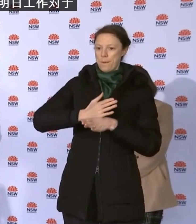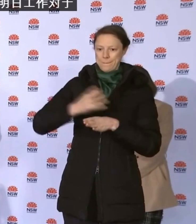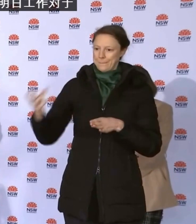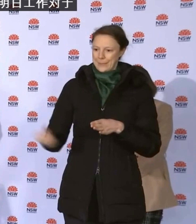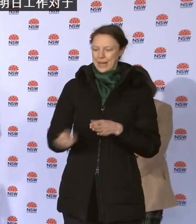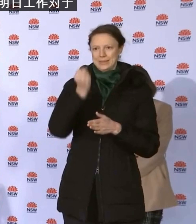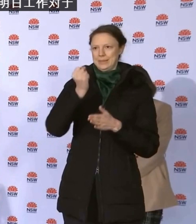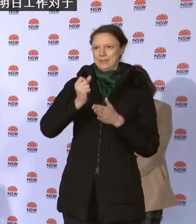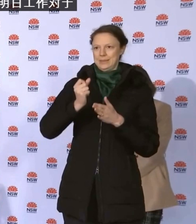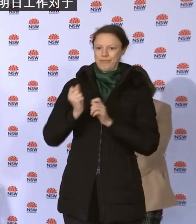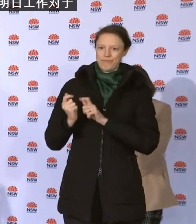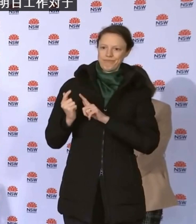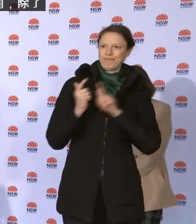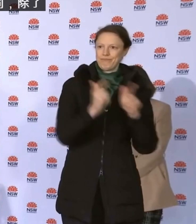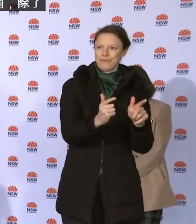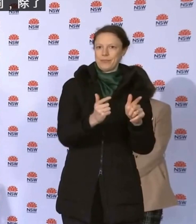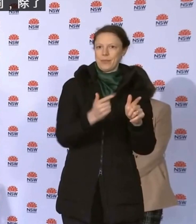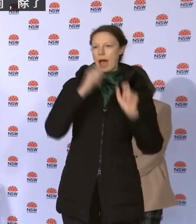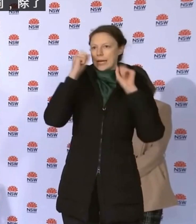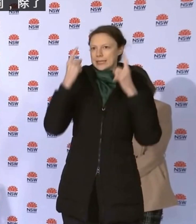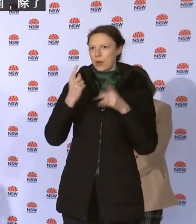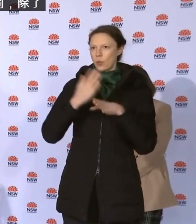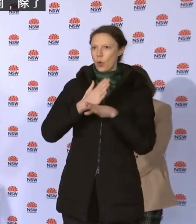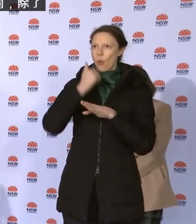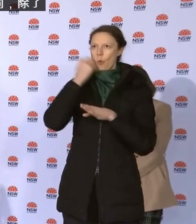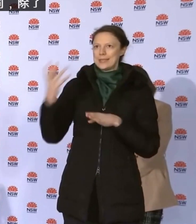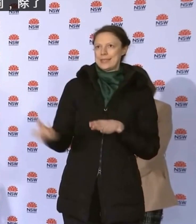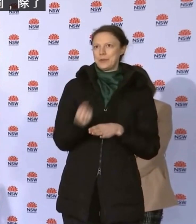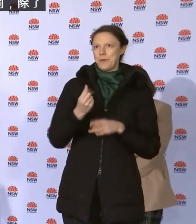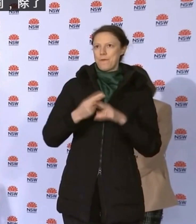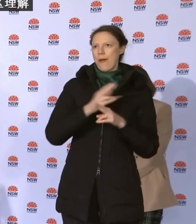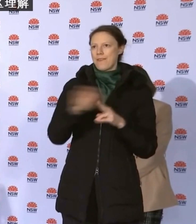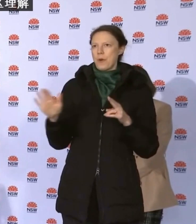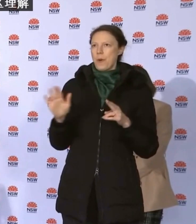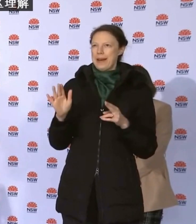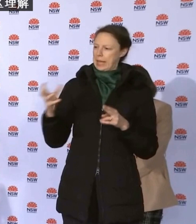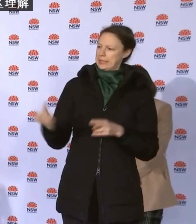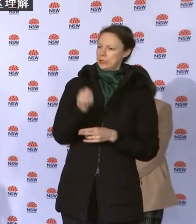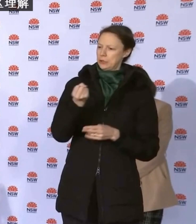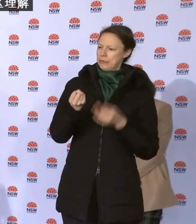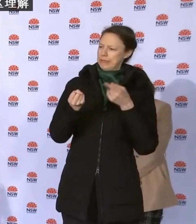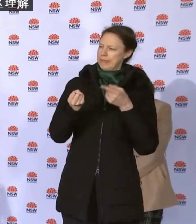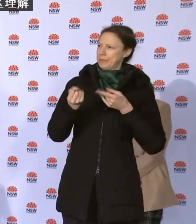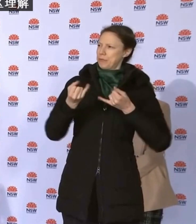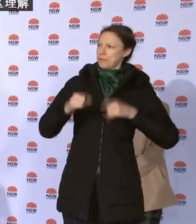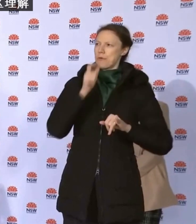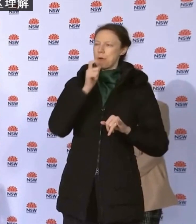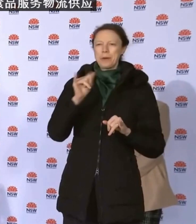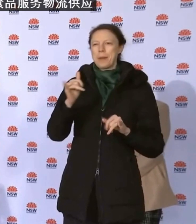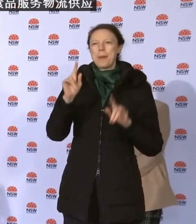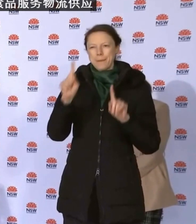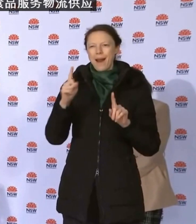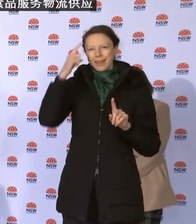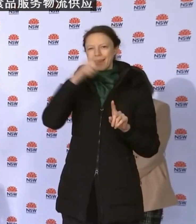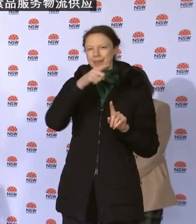essential. I understand that work is essential to everyone, and probably need a new word other than essential. But I think the community understands